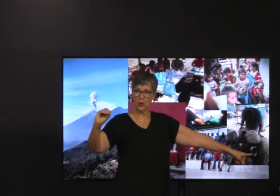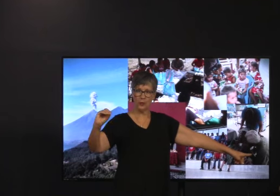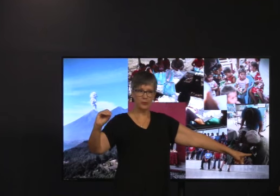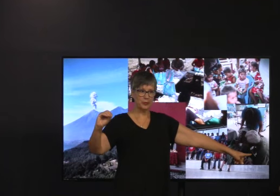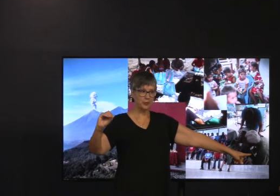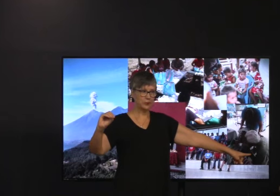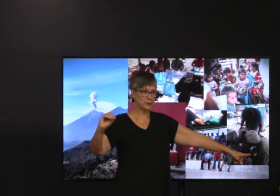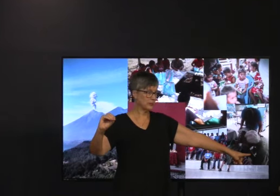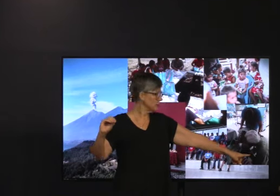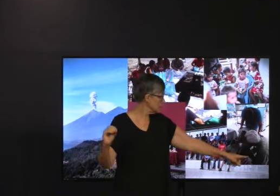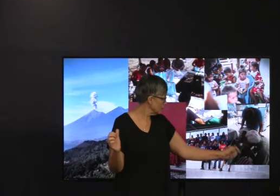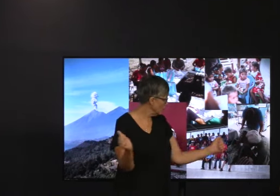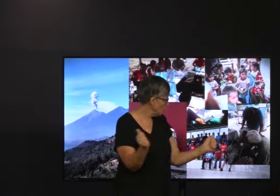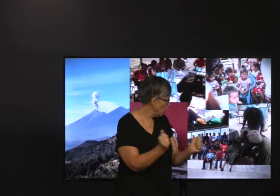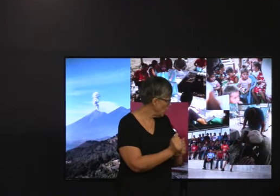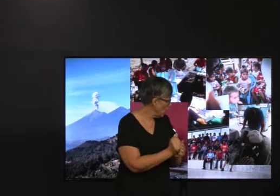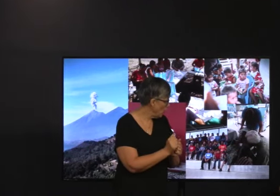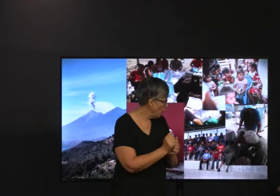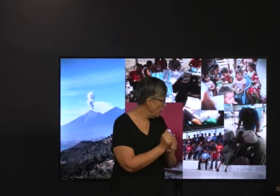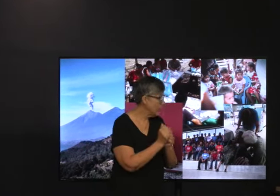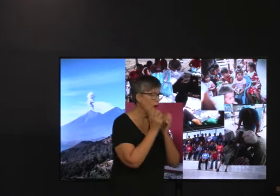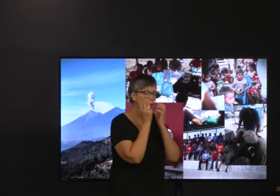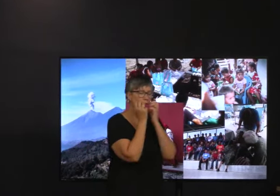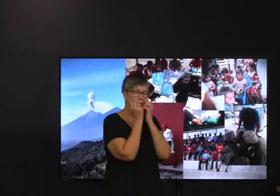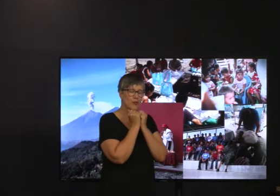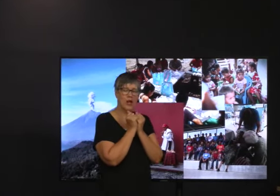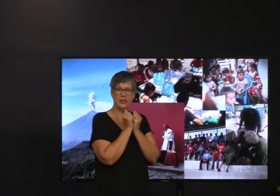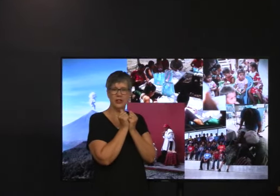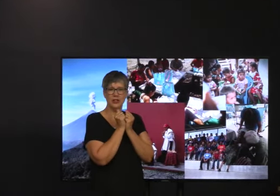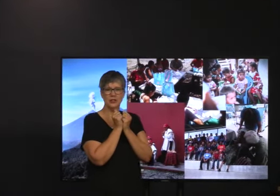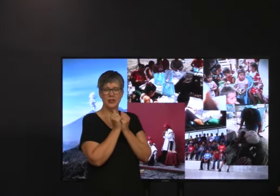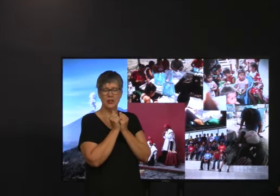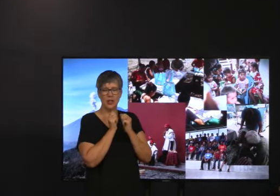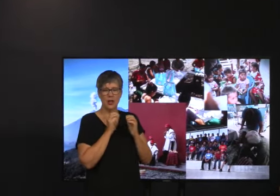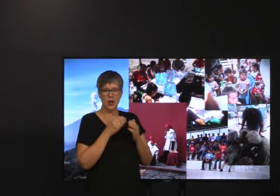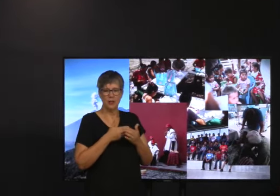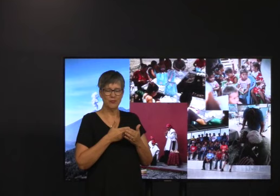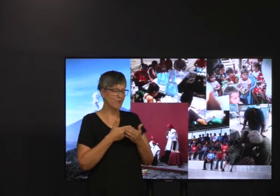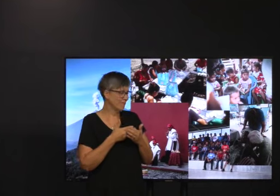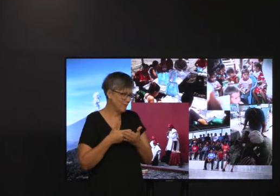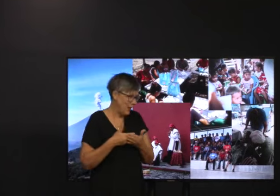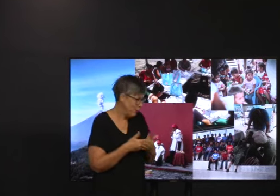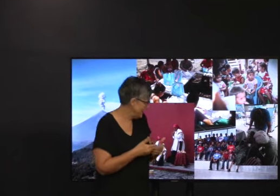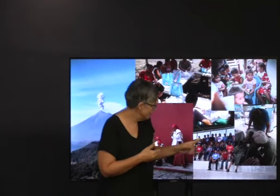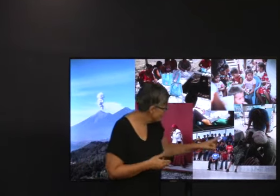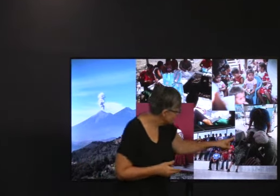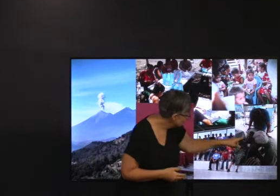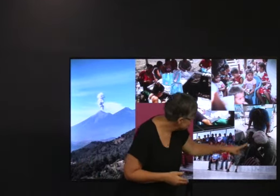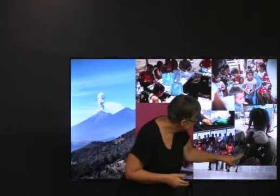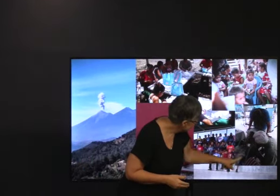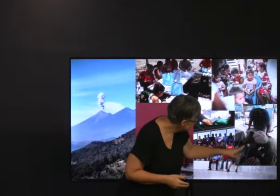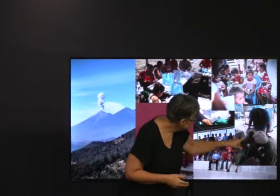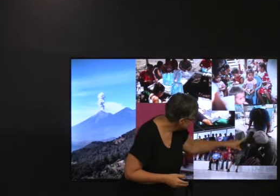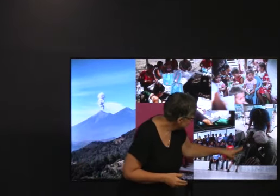this is a CEO of our organization with this precious